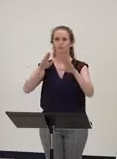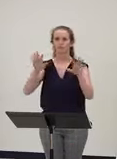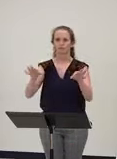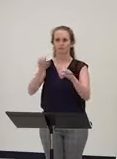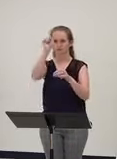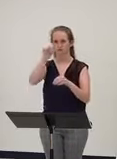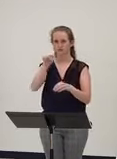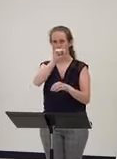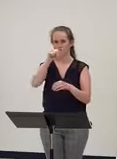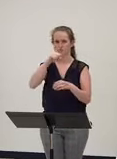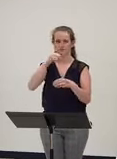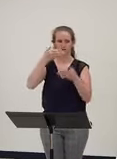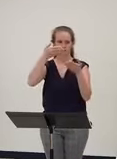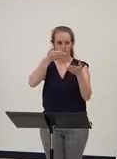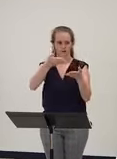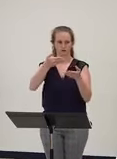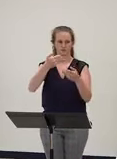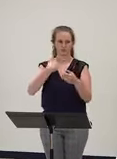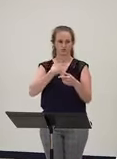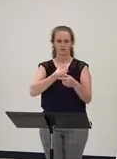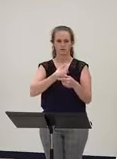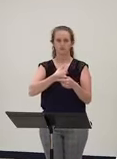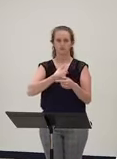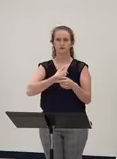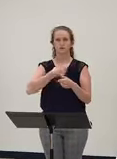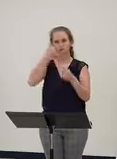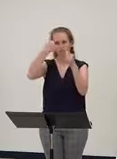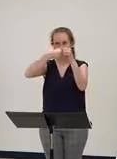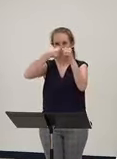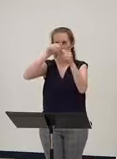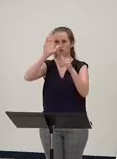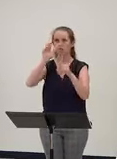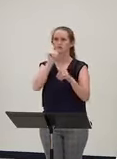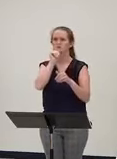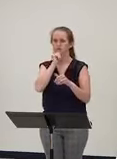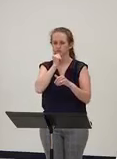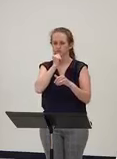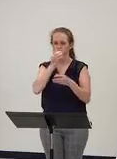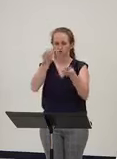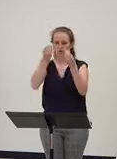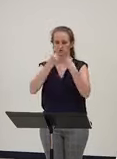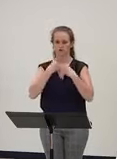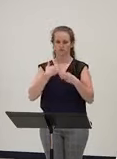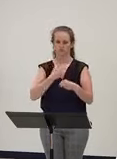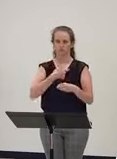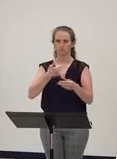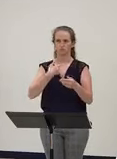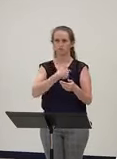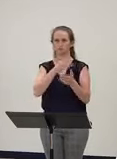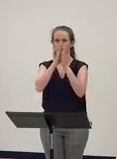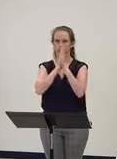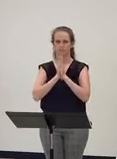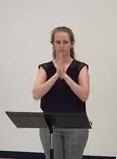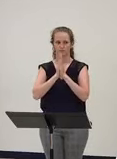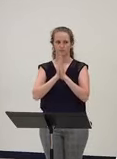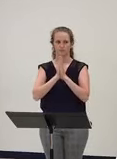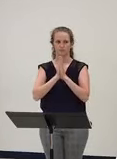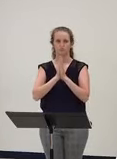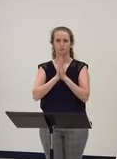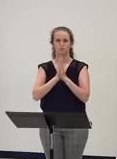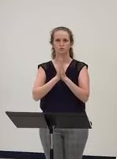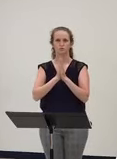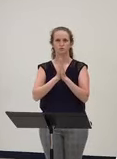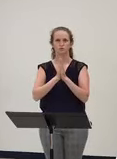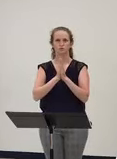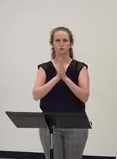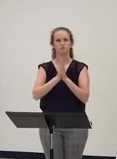Sacrament have left us a memorial of your passion. Grant us, we pray, so to revere